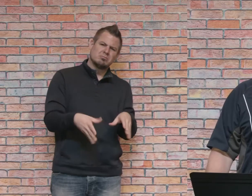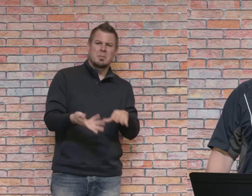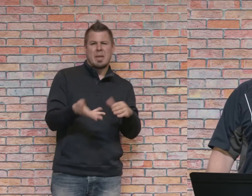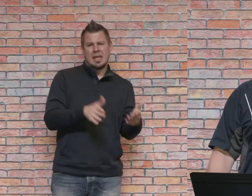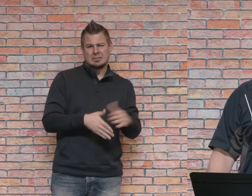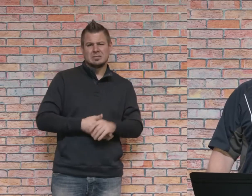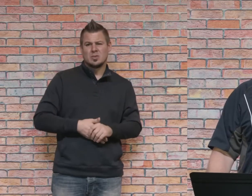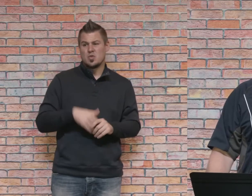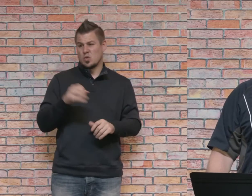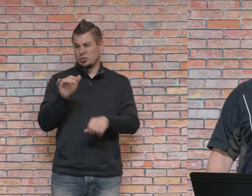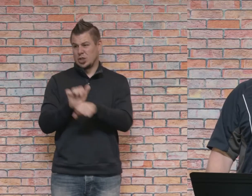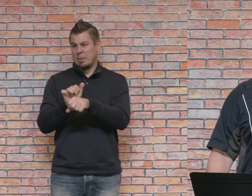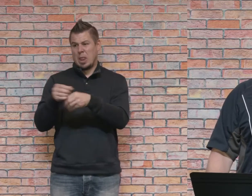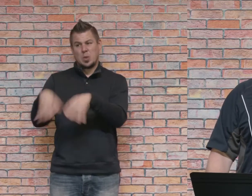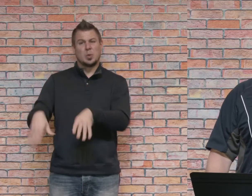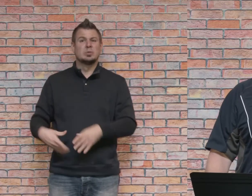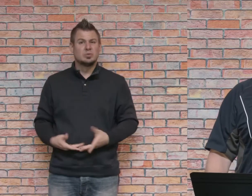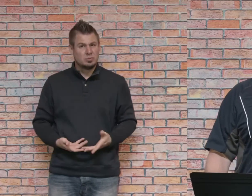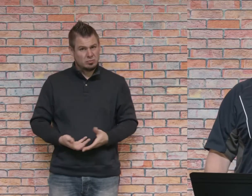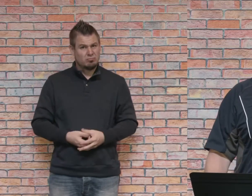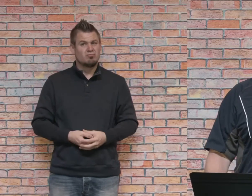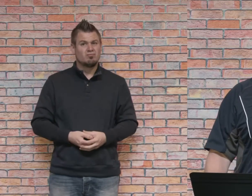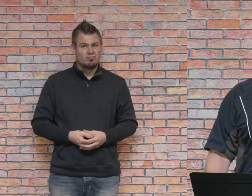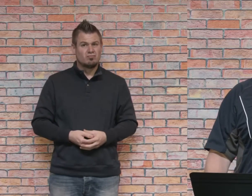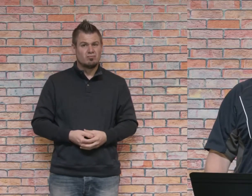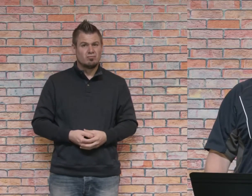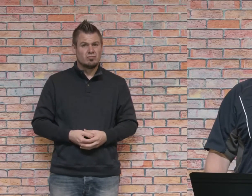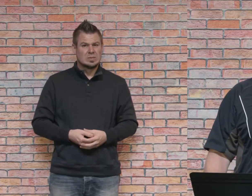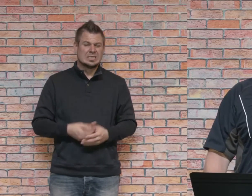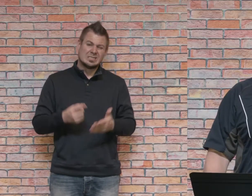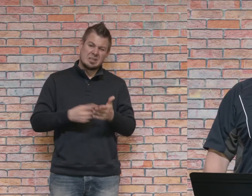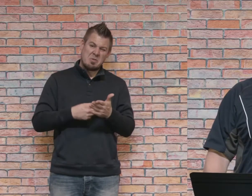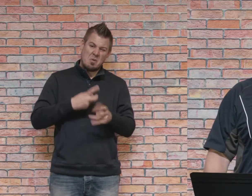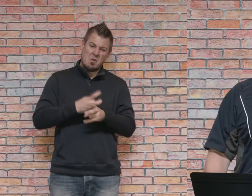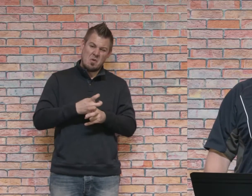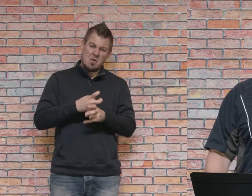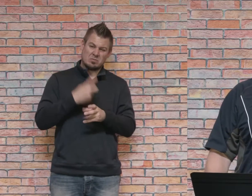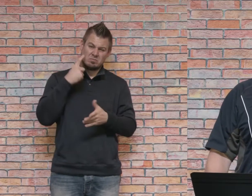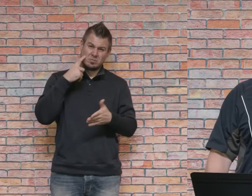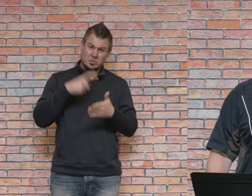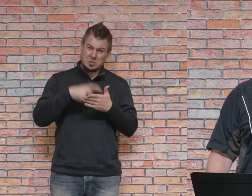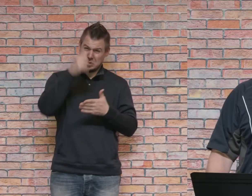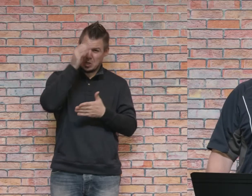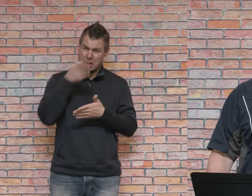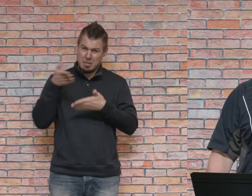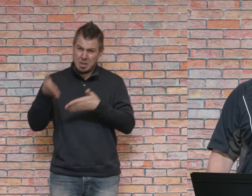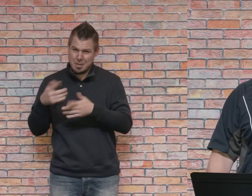it's hard to see God's faithfulness, but he is always there.